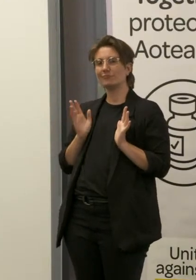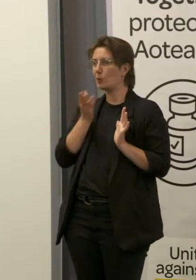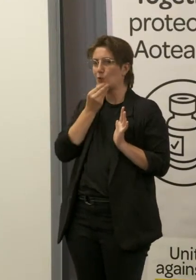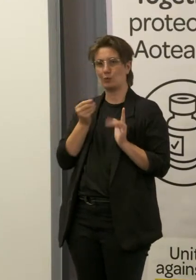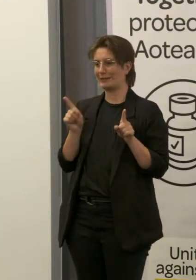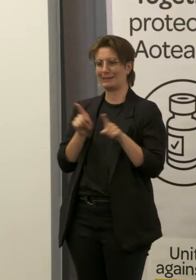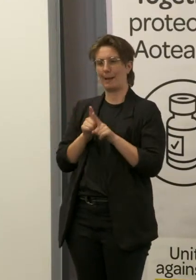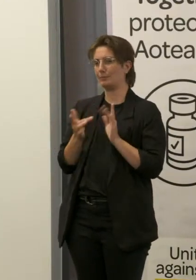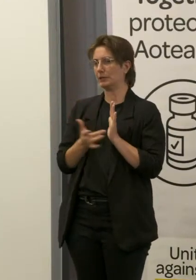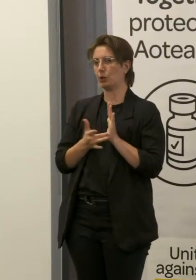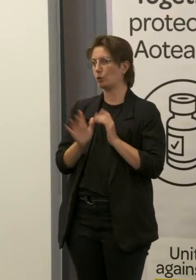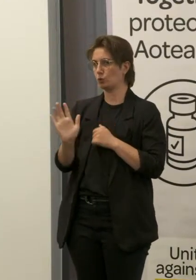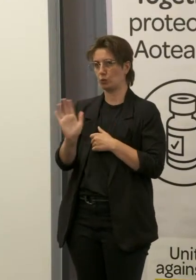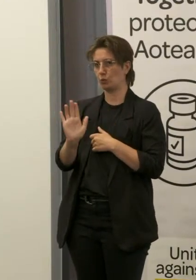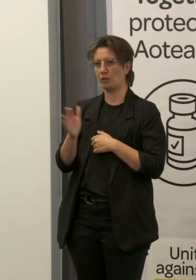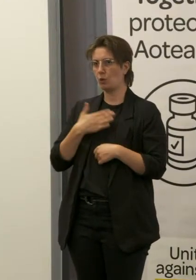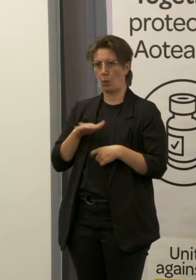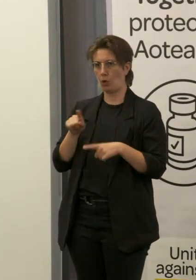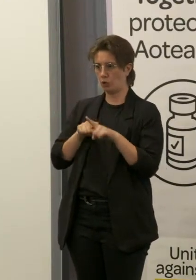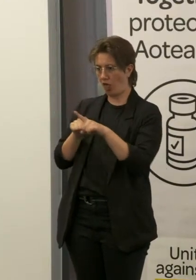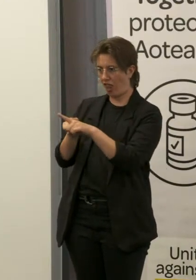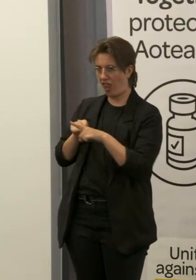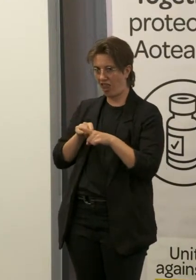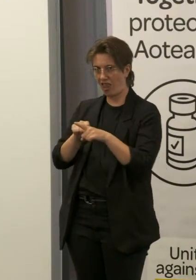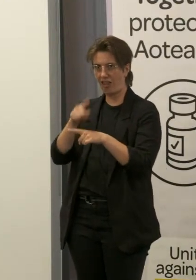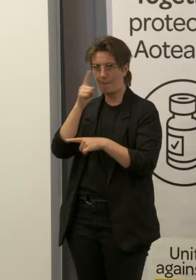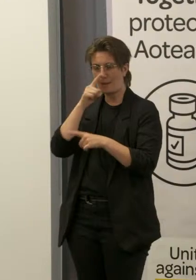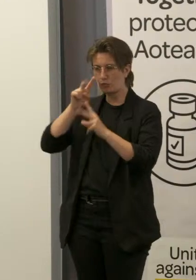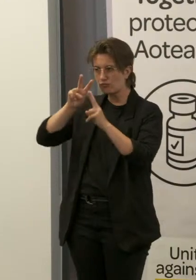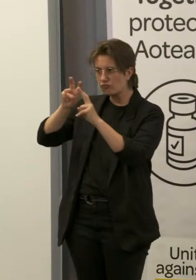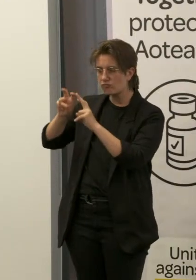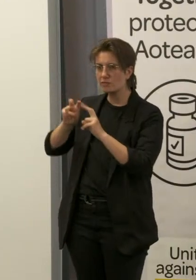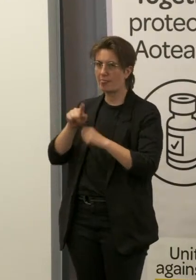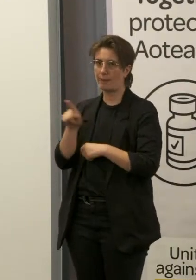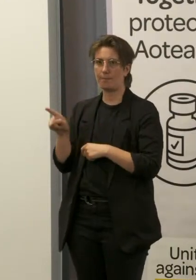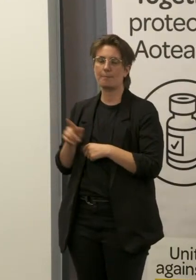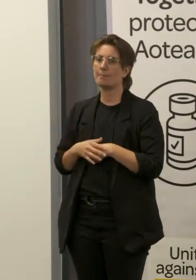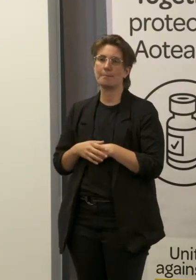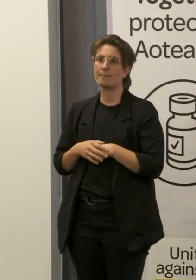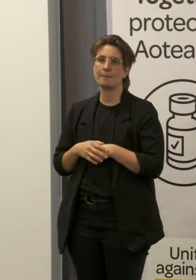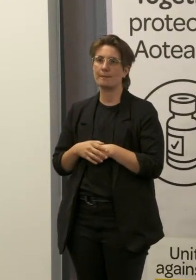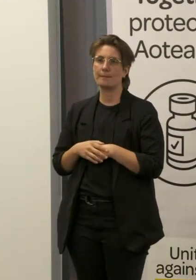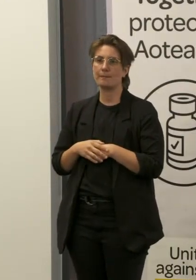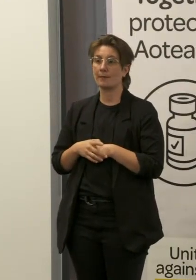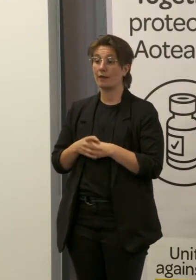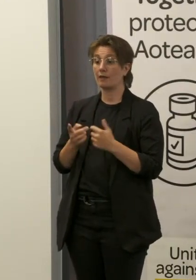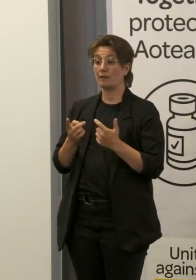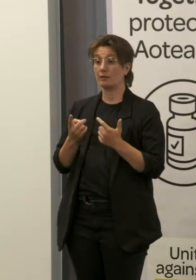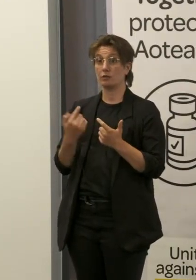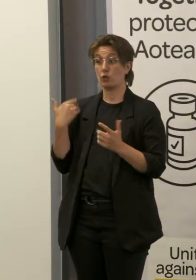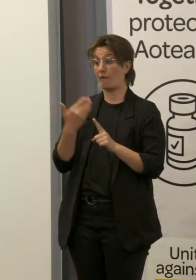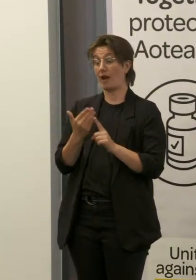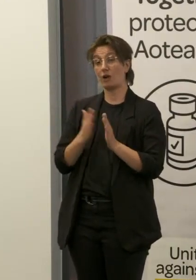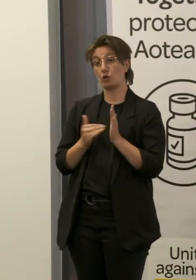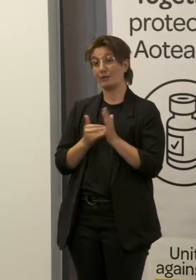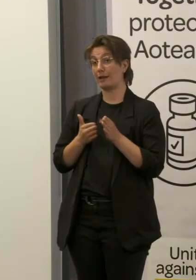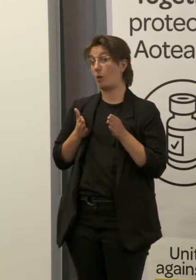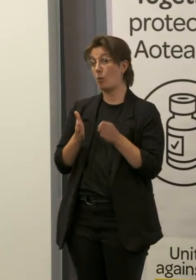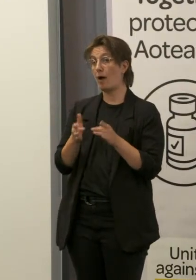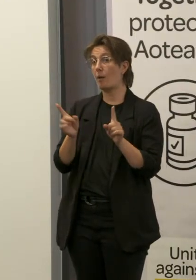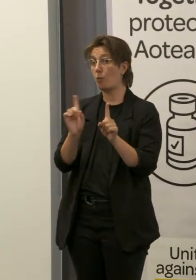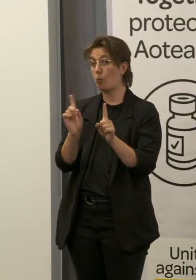use. Our response right through has relied across all domains with people doing the right thing, and